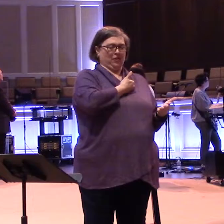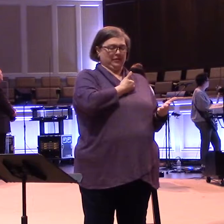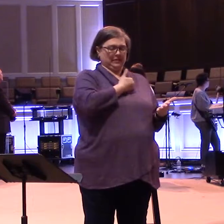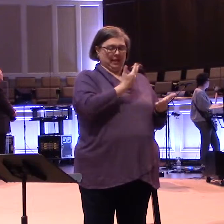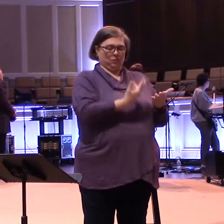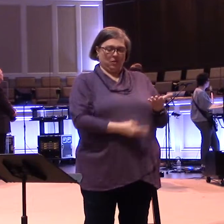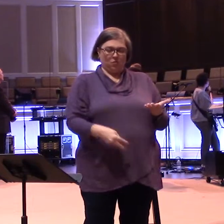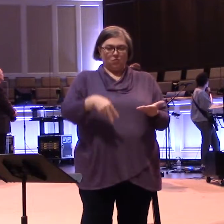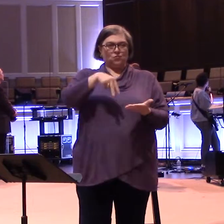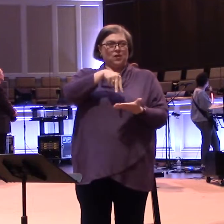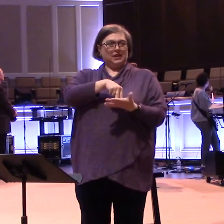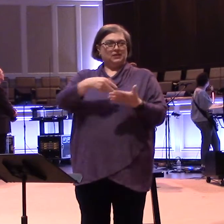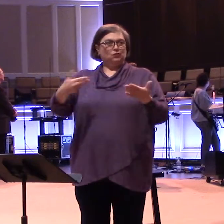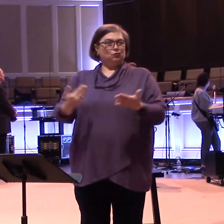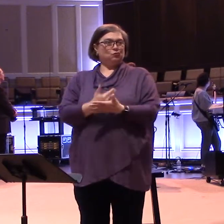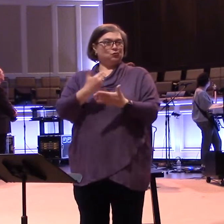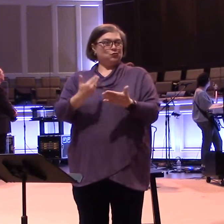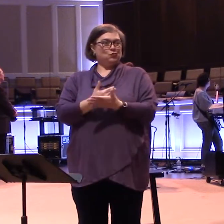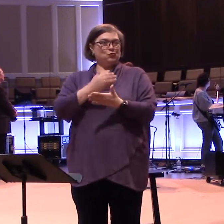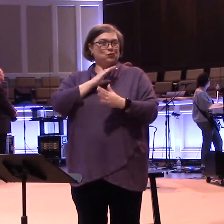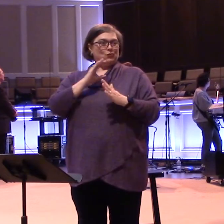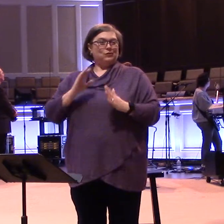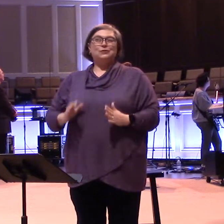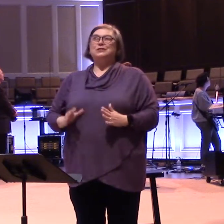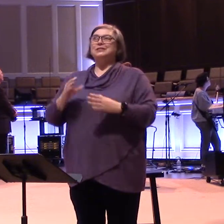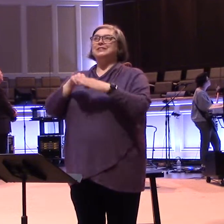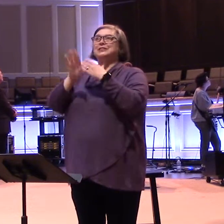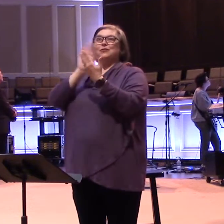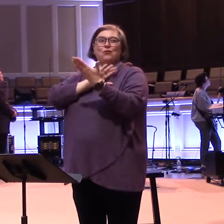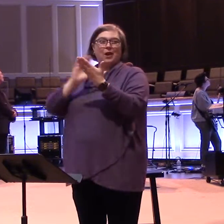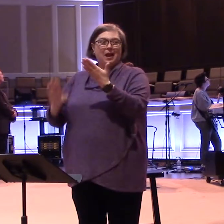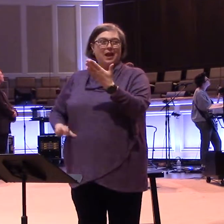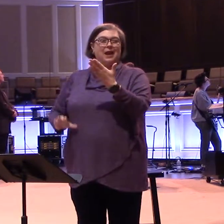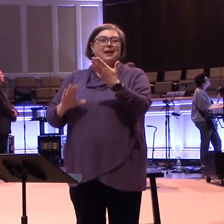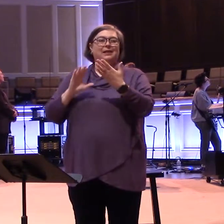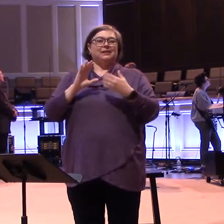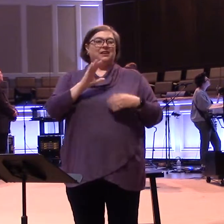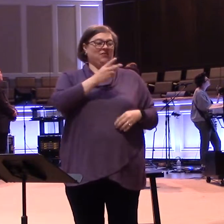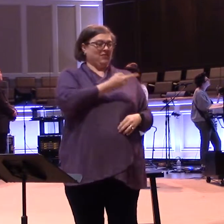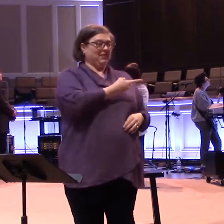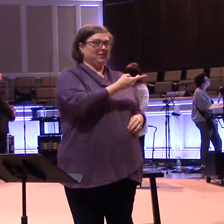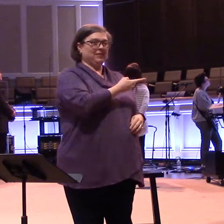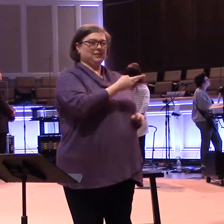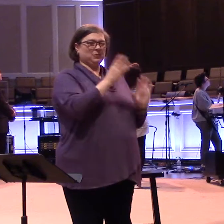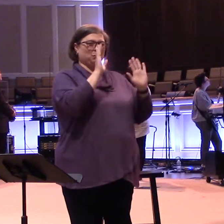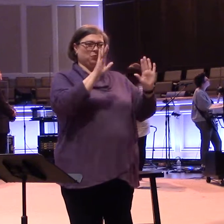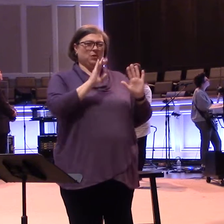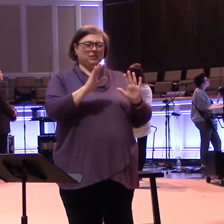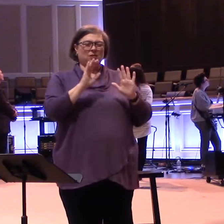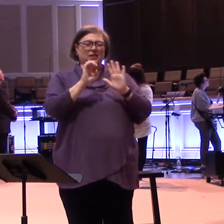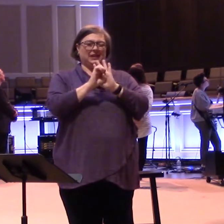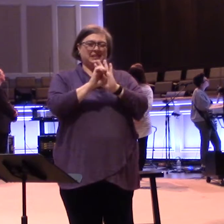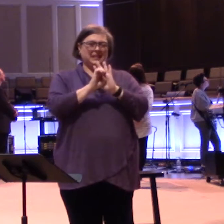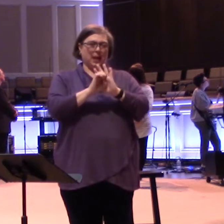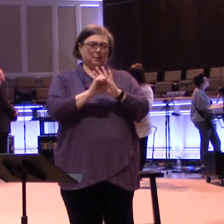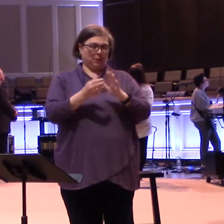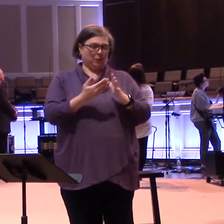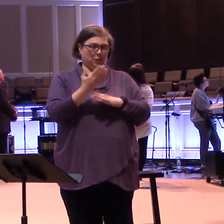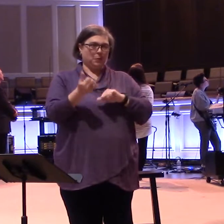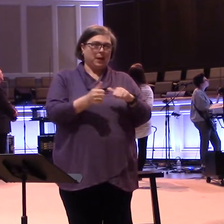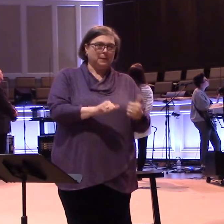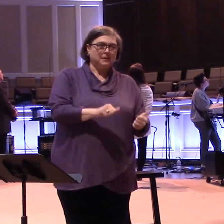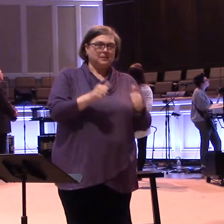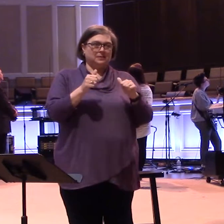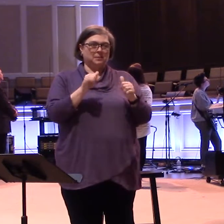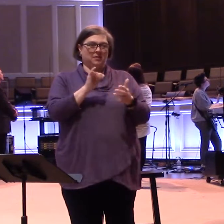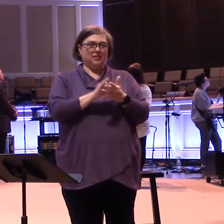new creatures. You know, when the old is gone, the new is come, and baptism is such an example of that. And this morning, I'm excited for y'all to